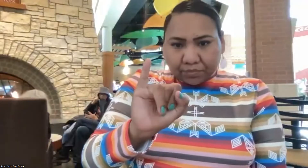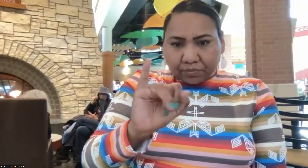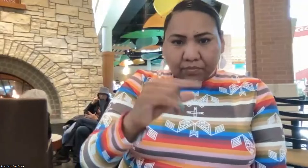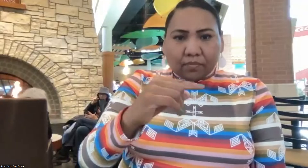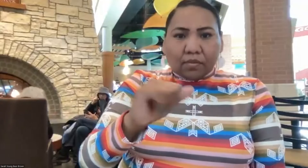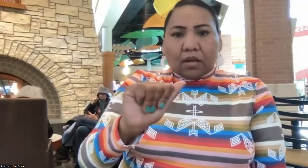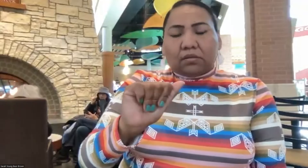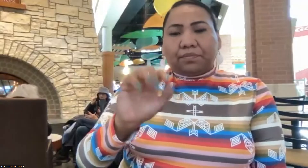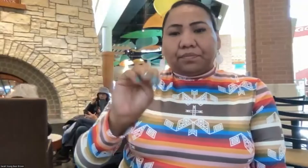My name is